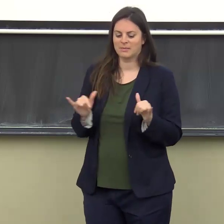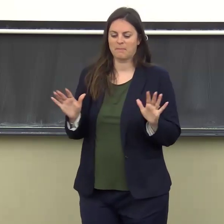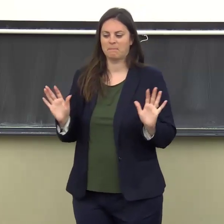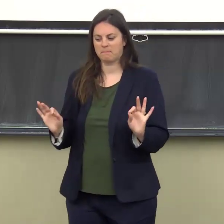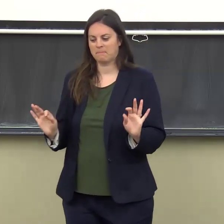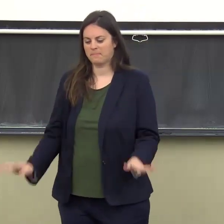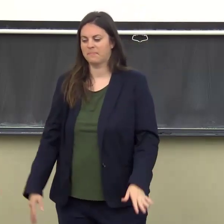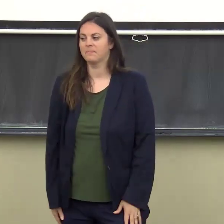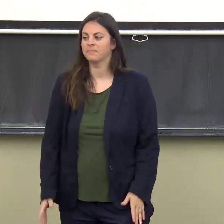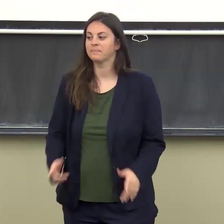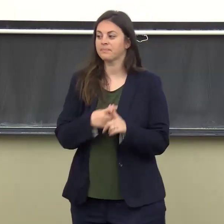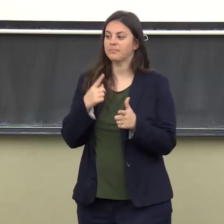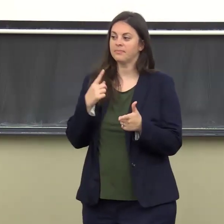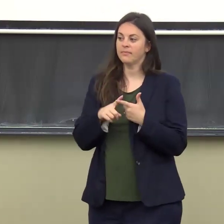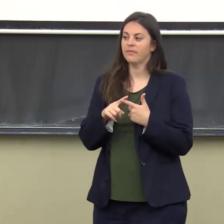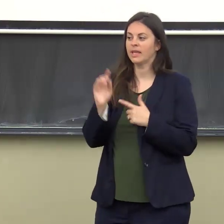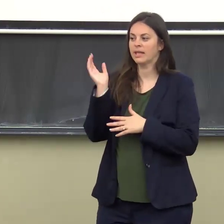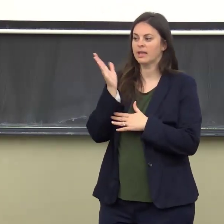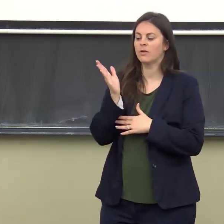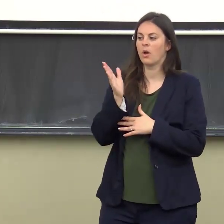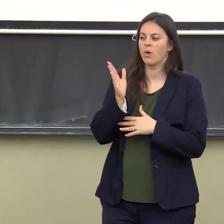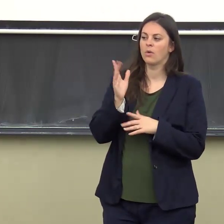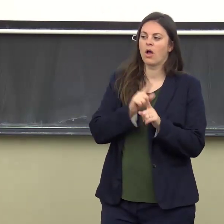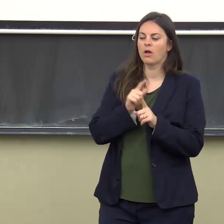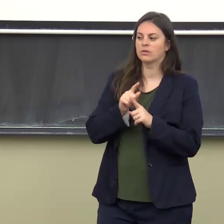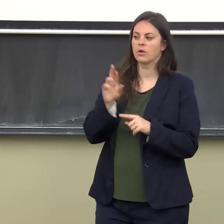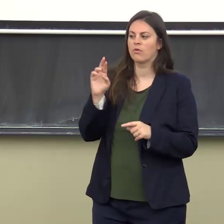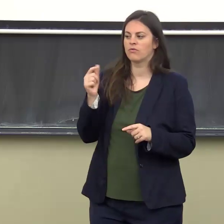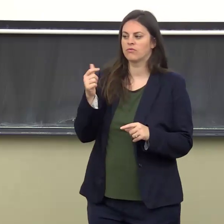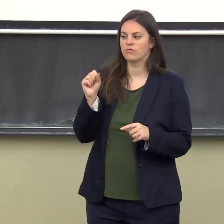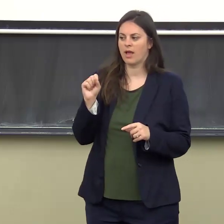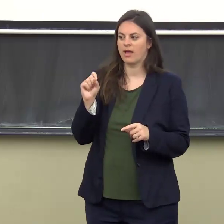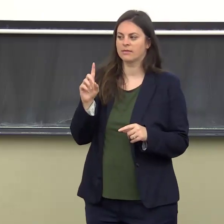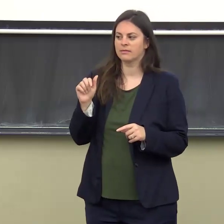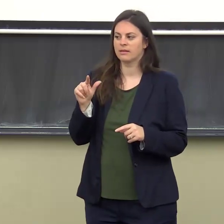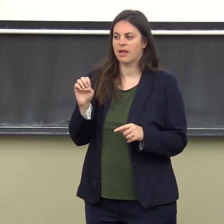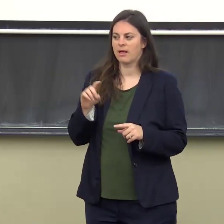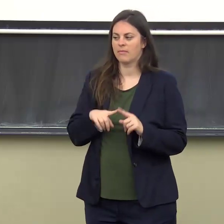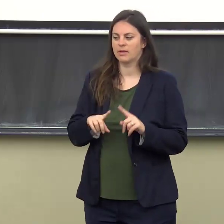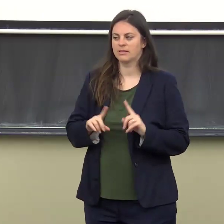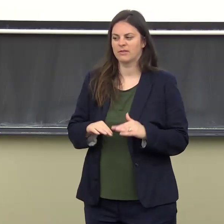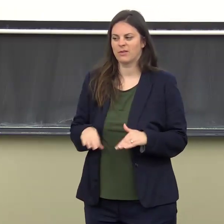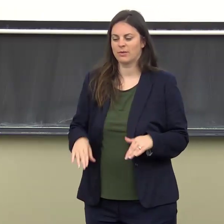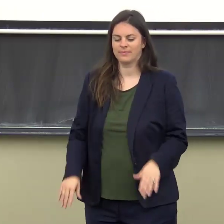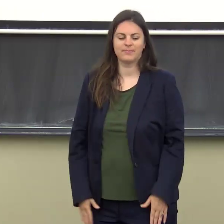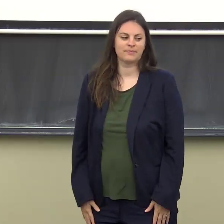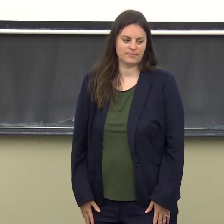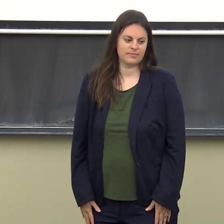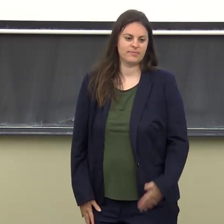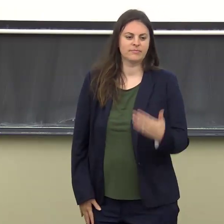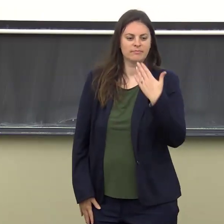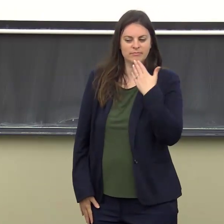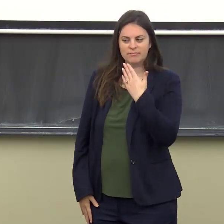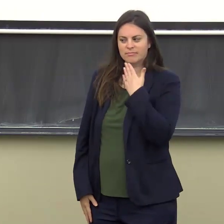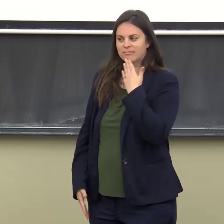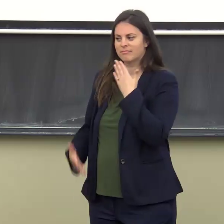Everybody can get their lunch. And then the keynote talk is also in Ragsdale, but on another floor. And thank you